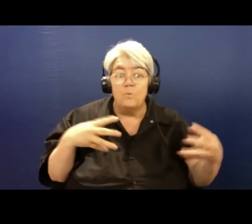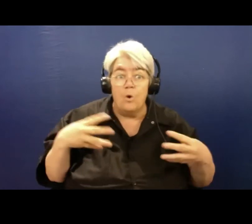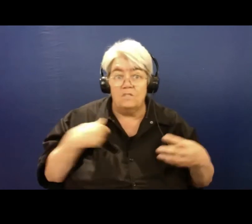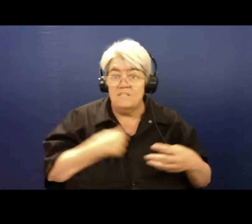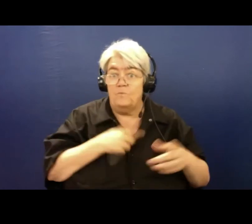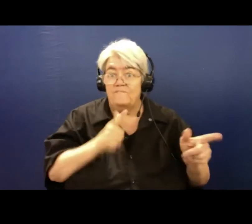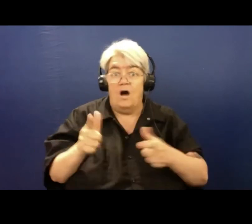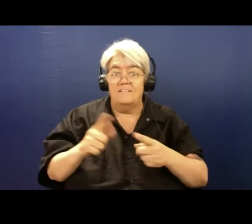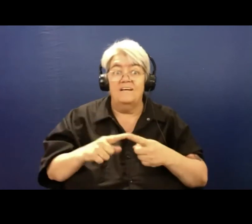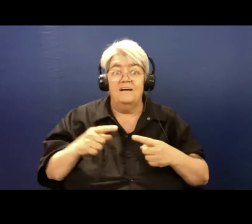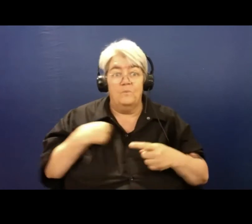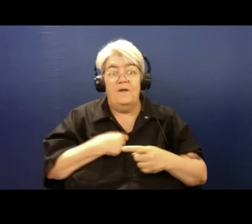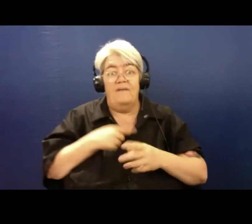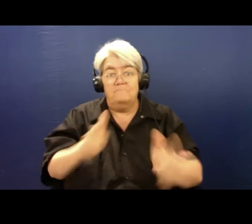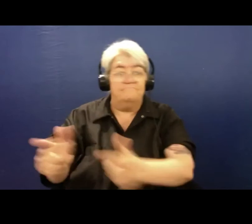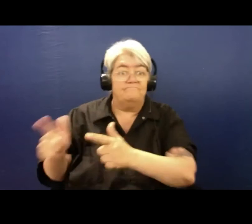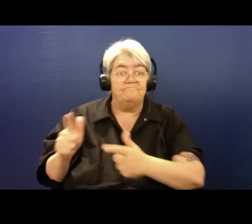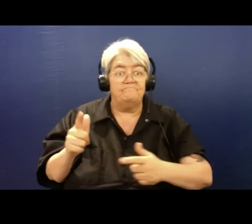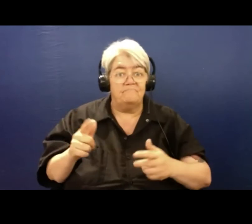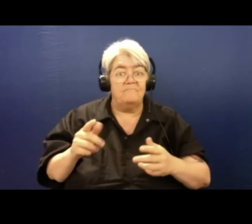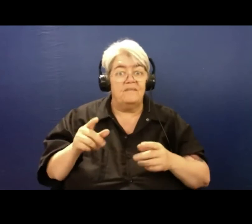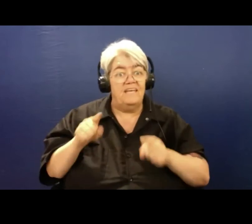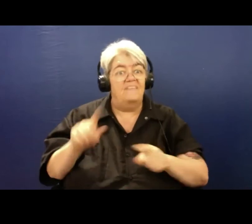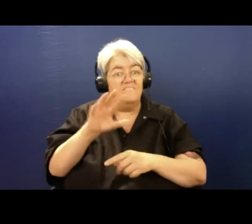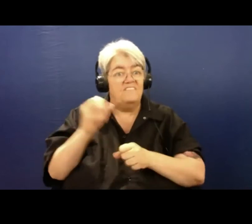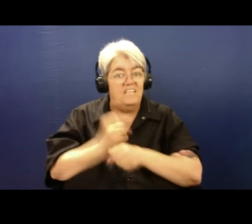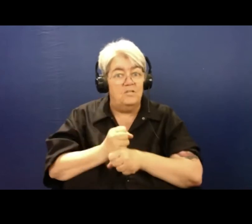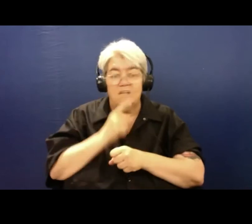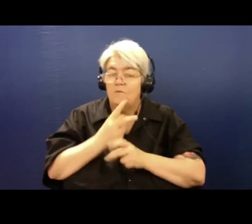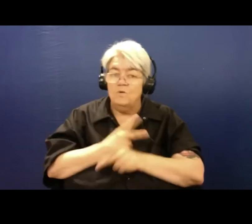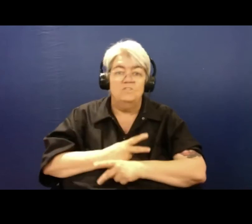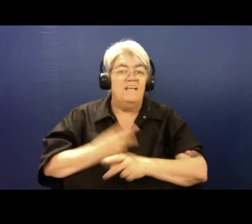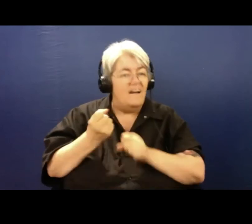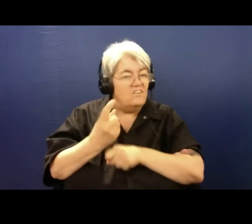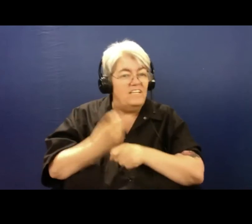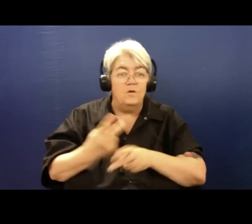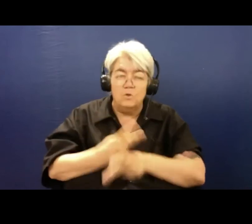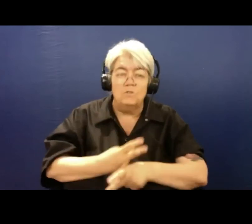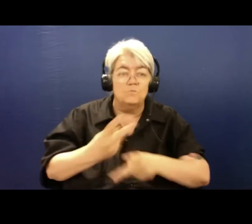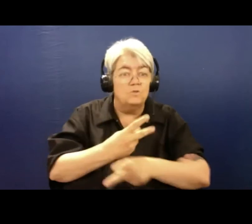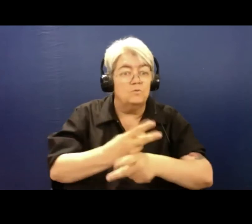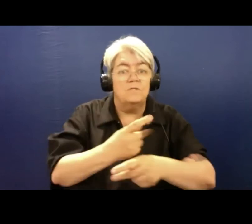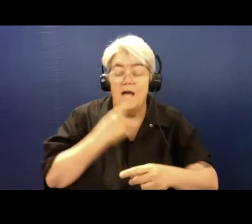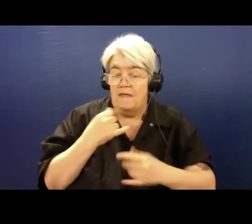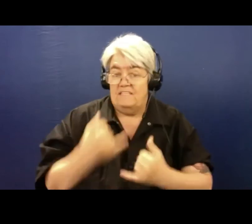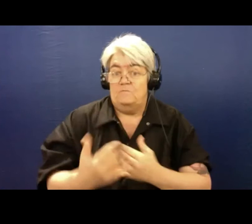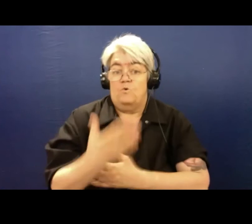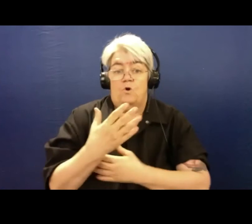fought. And that's over 50 years, and it's gotten worse every year. I saw a statistic this morning that there